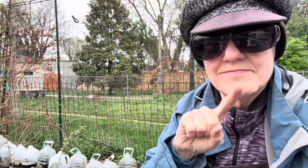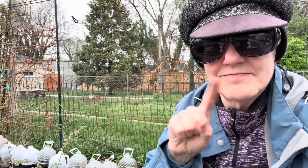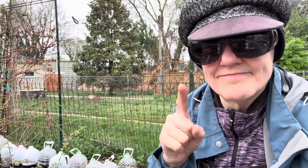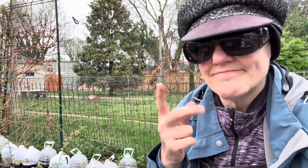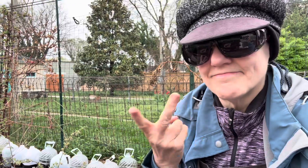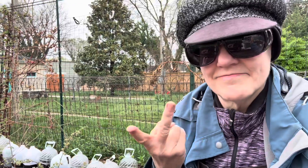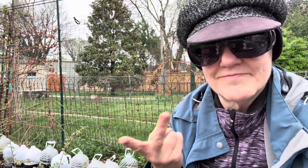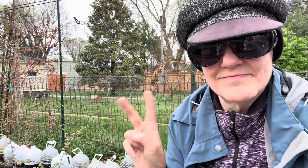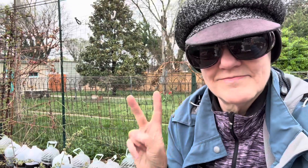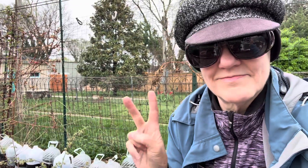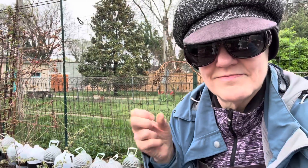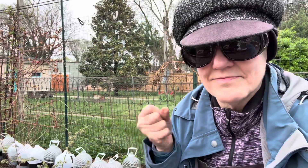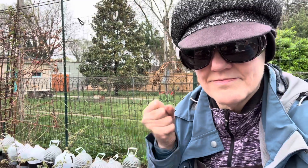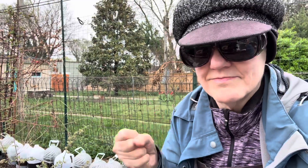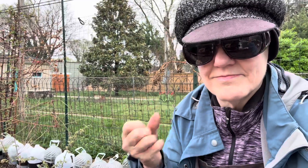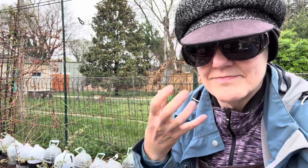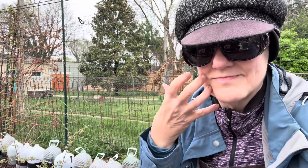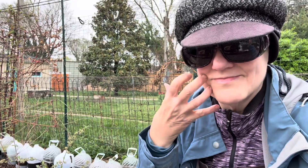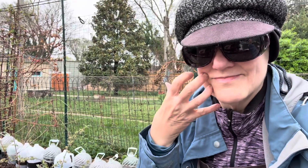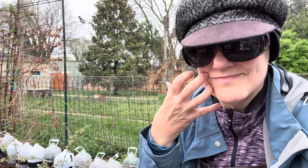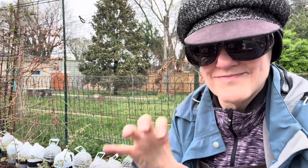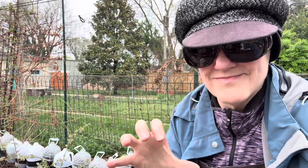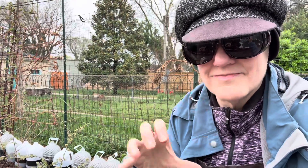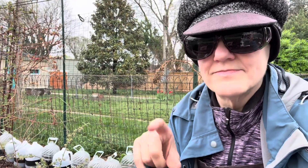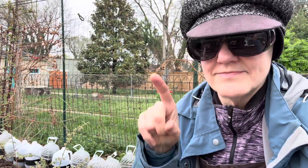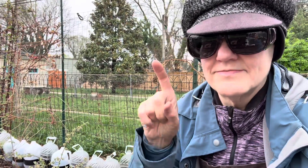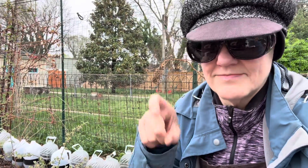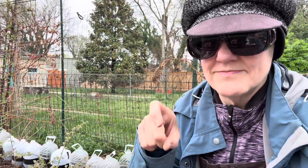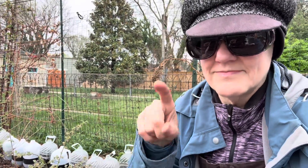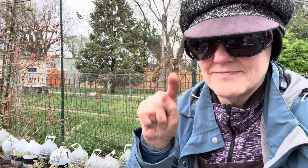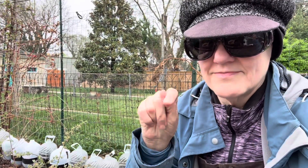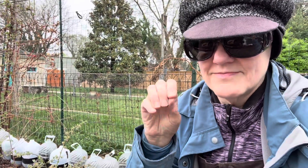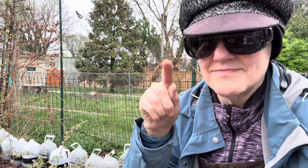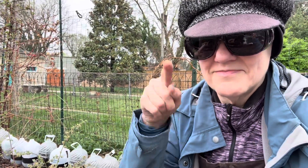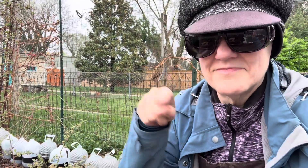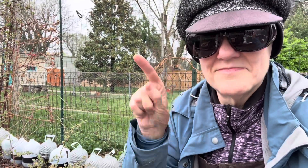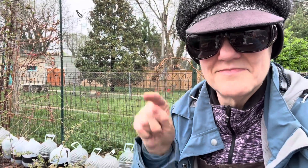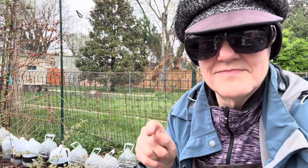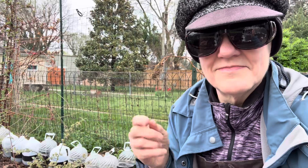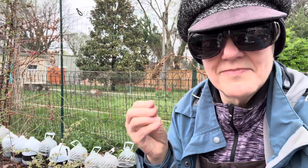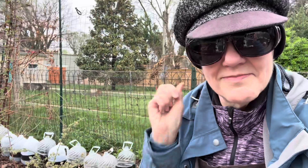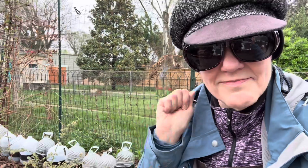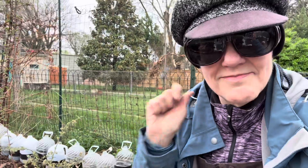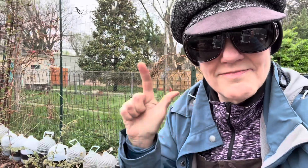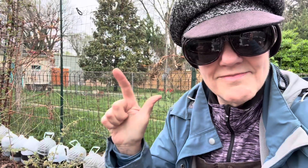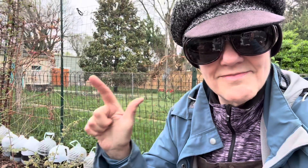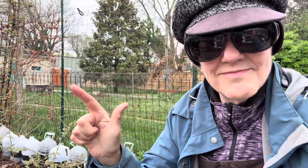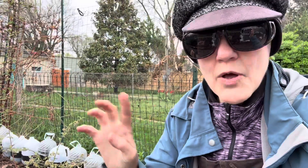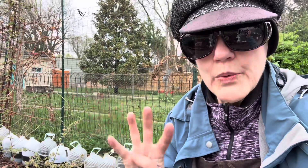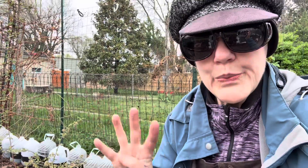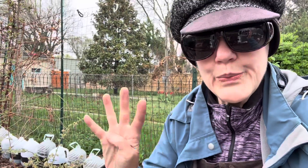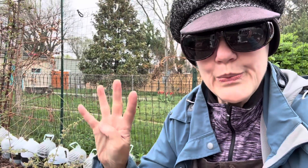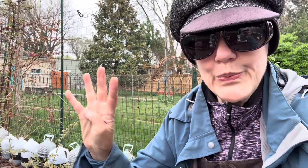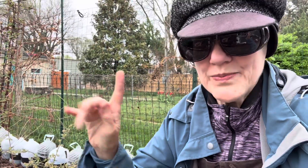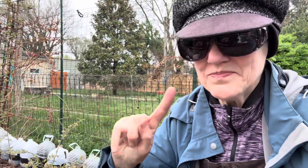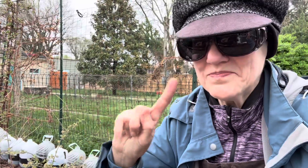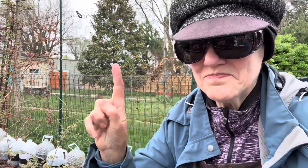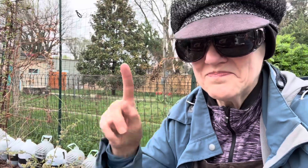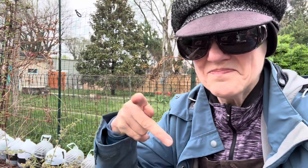It's not going to dry anytime soon. 2 weeks ago when we had a hot spell, yeah, I did have to check them. And they've all